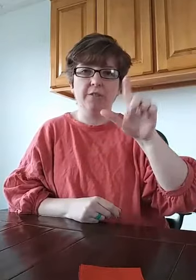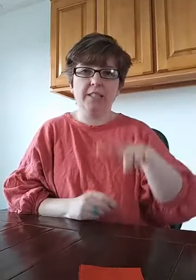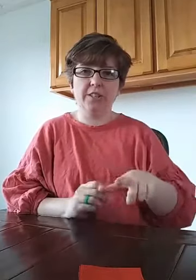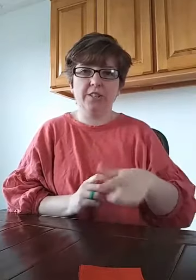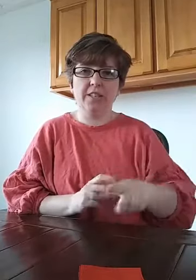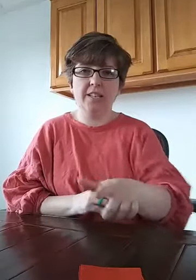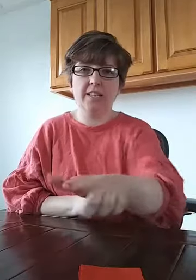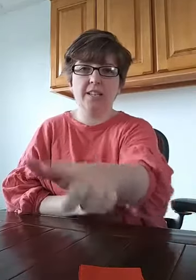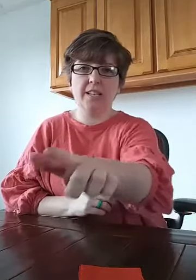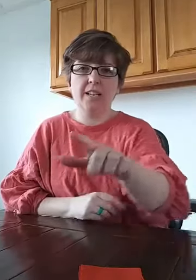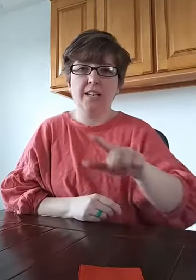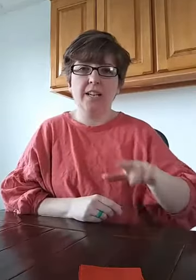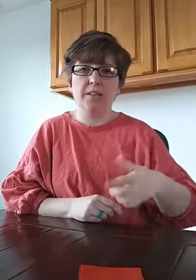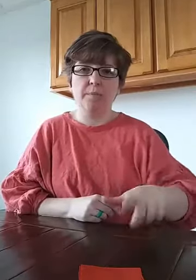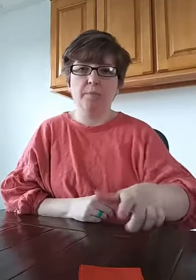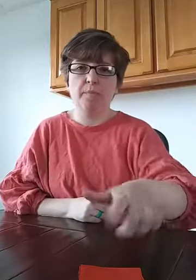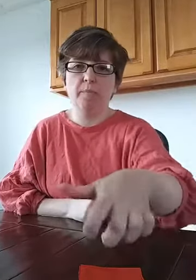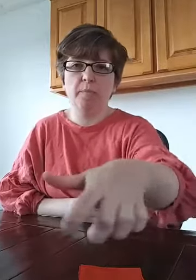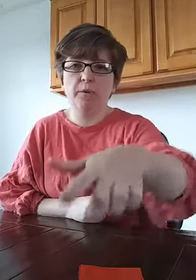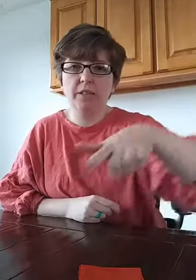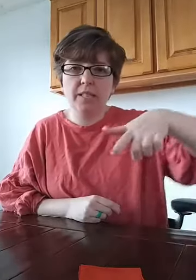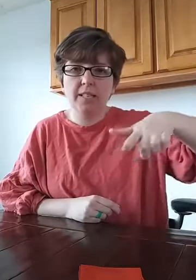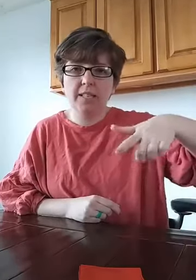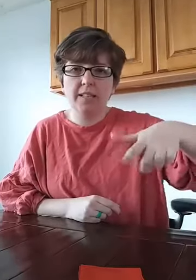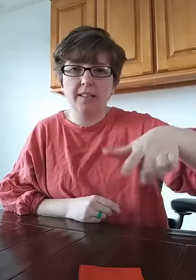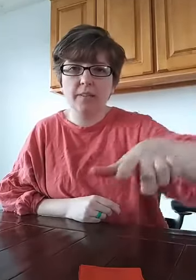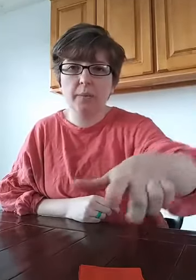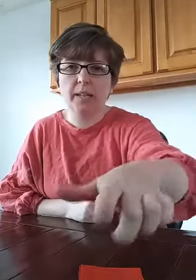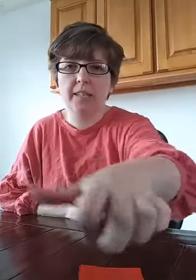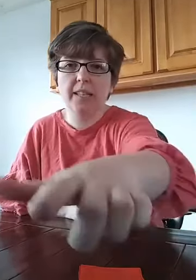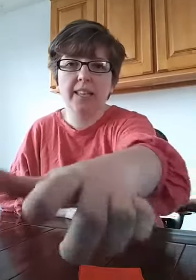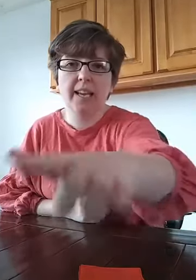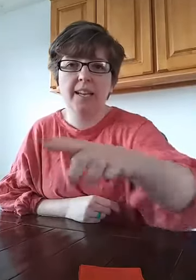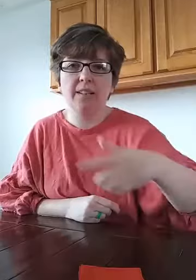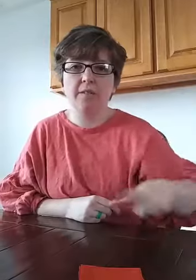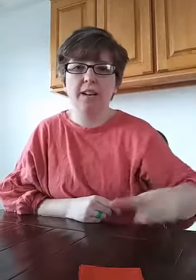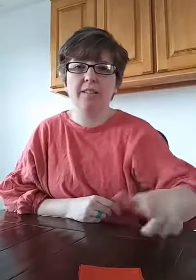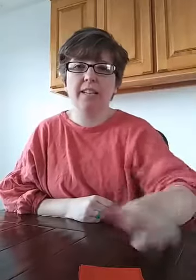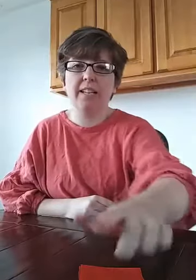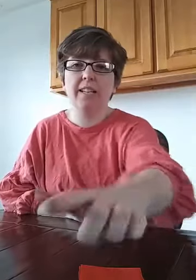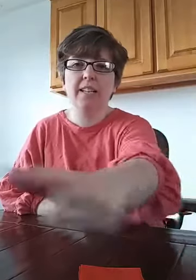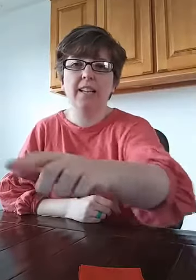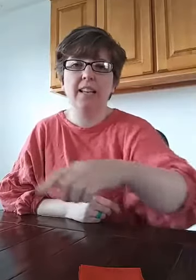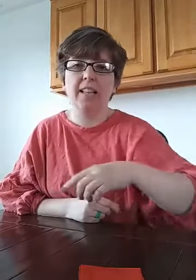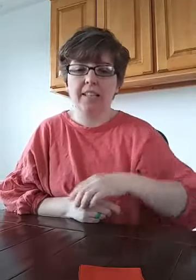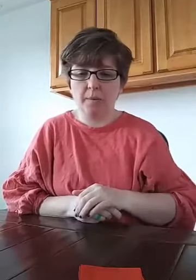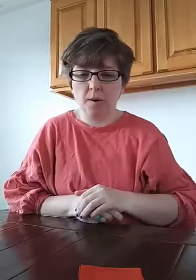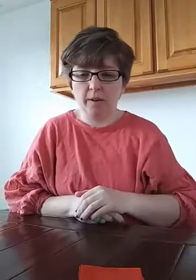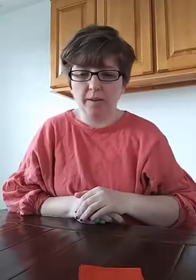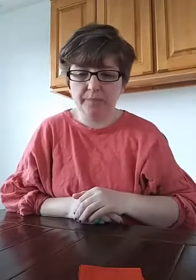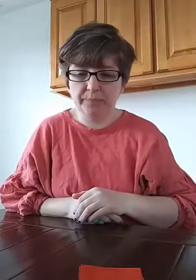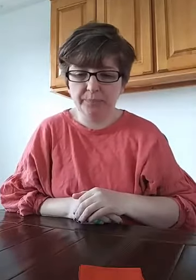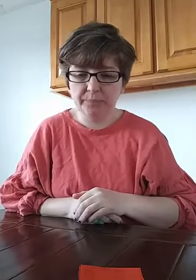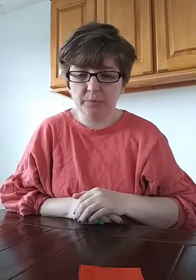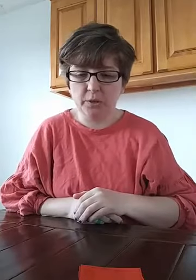for lizard and you move it wiggle it like that around like kind of like they walk or